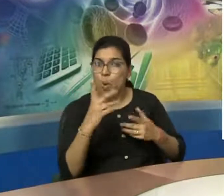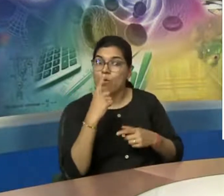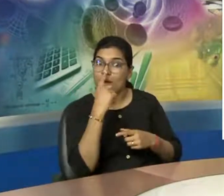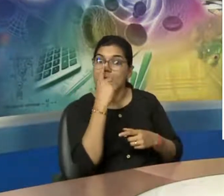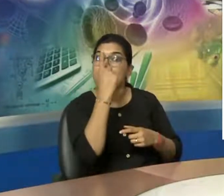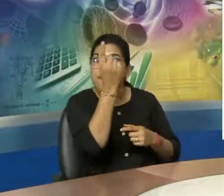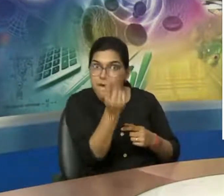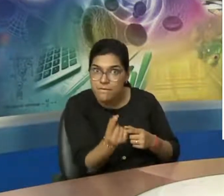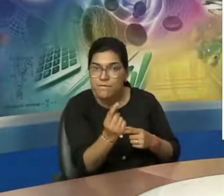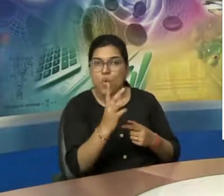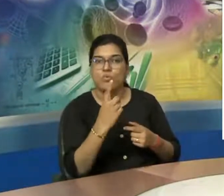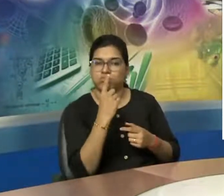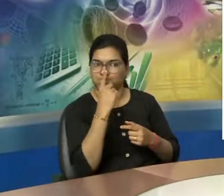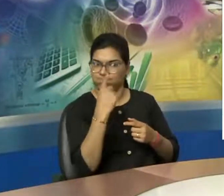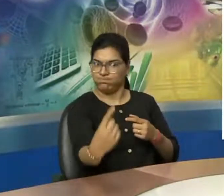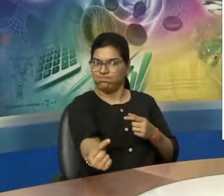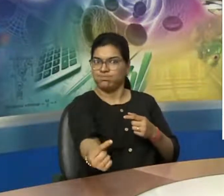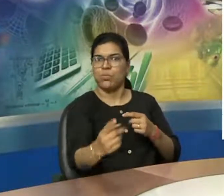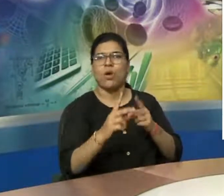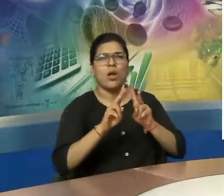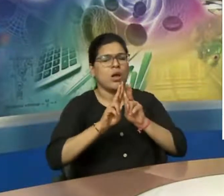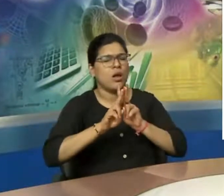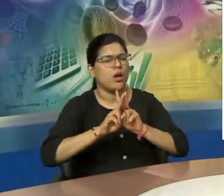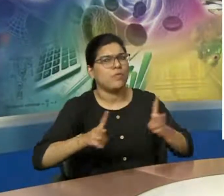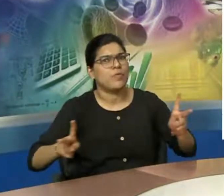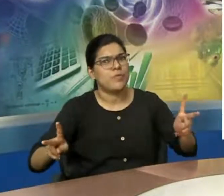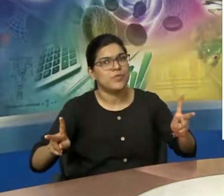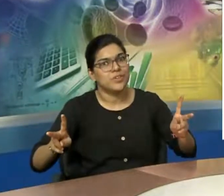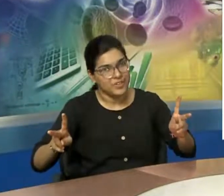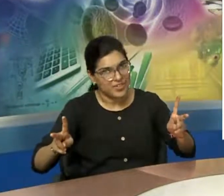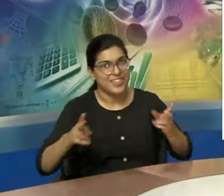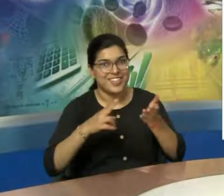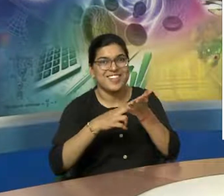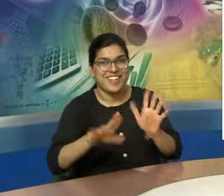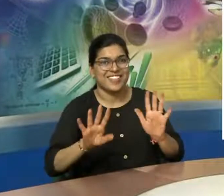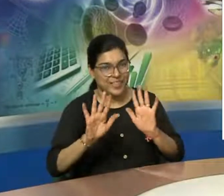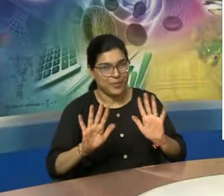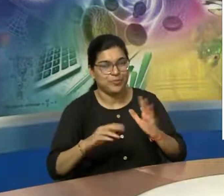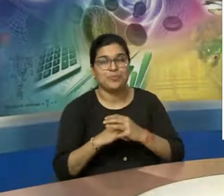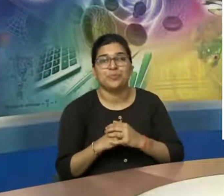helps the bird to be adapted in the environment.